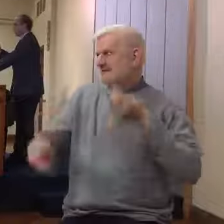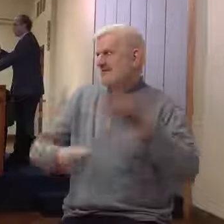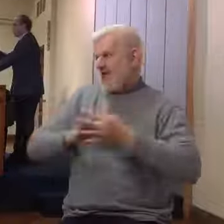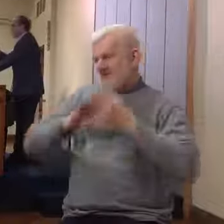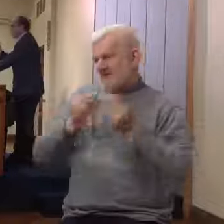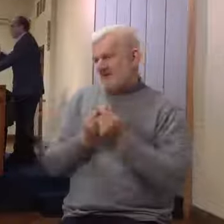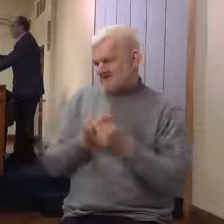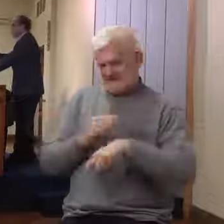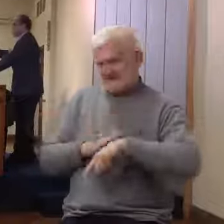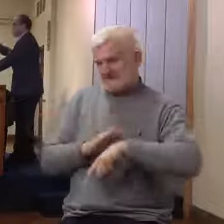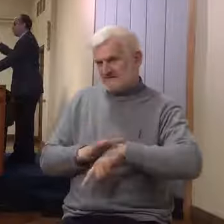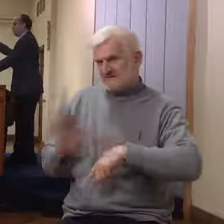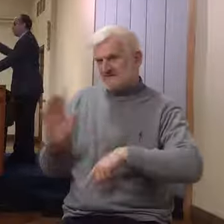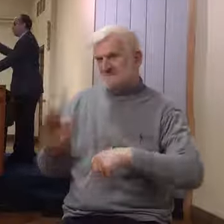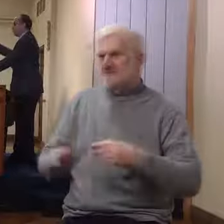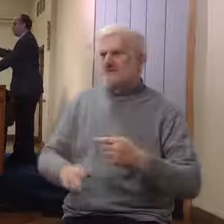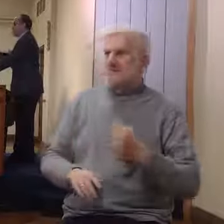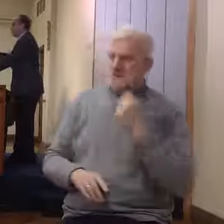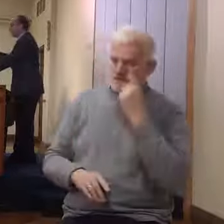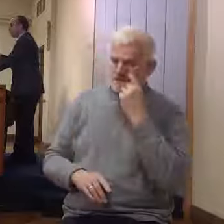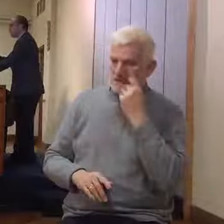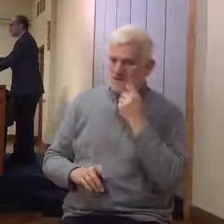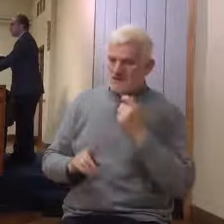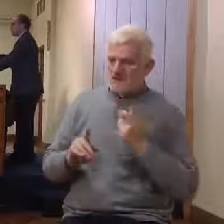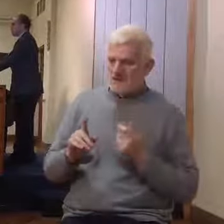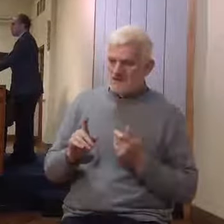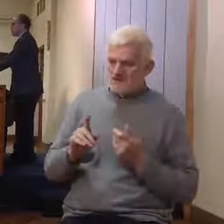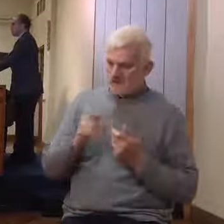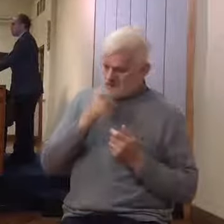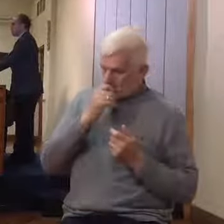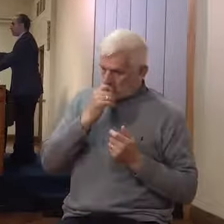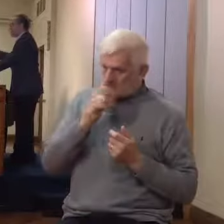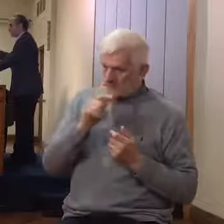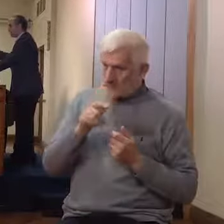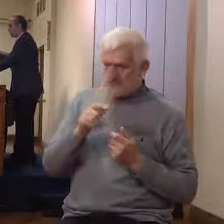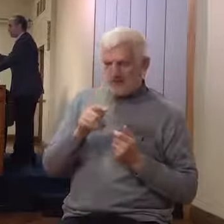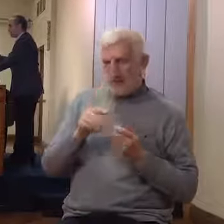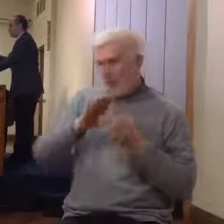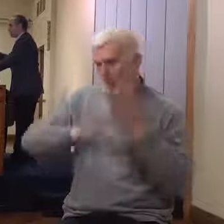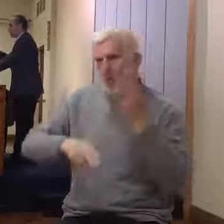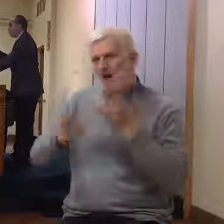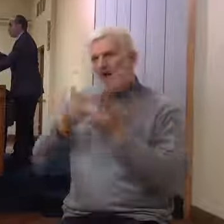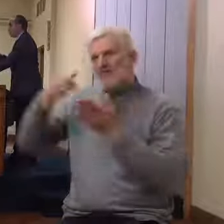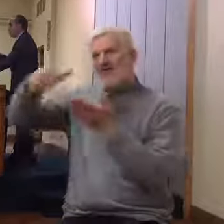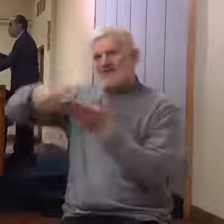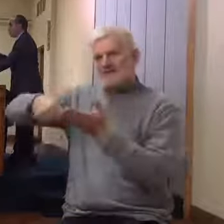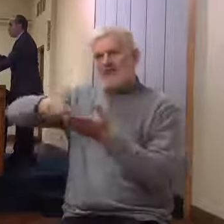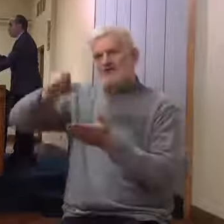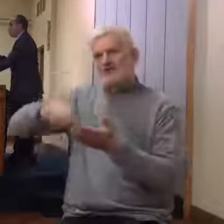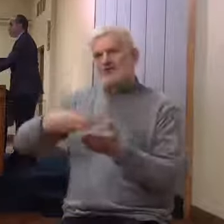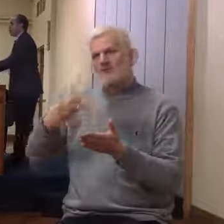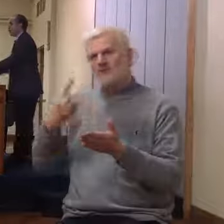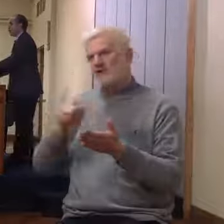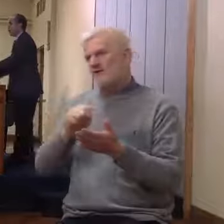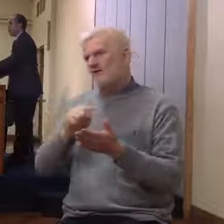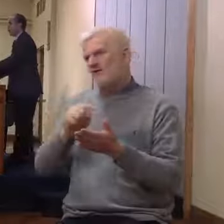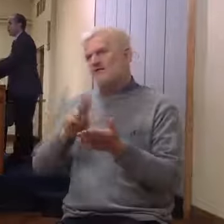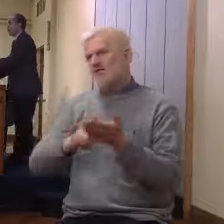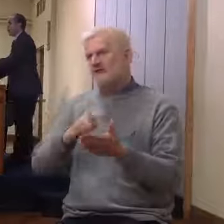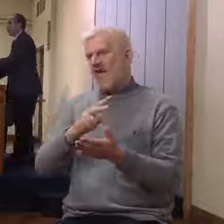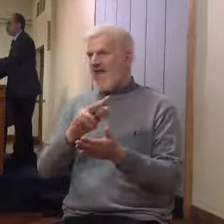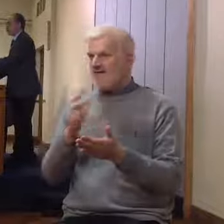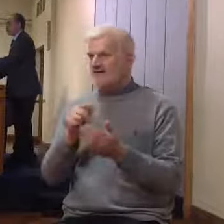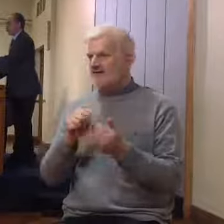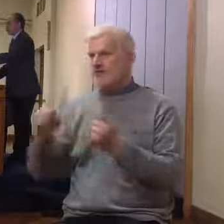but just to, in one go, the rest of the letter, chapter 3, verse 8 to the end, he speaks about